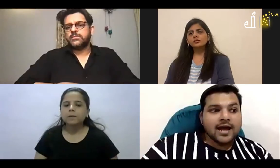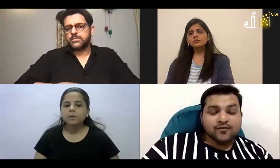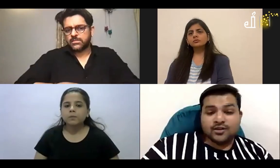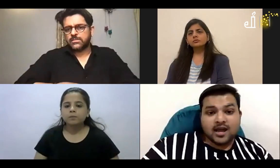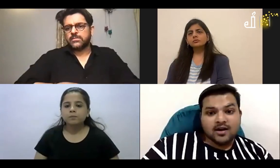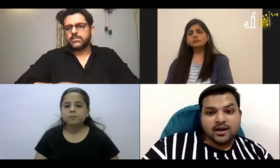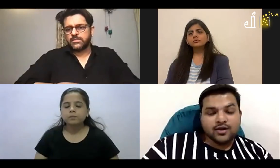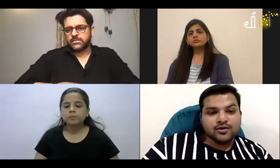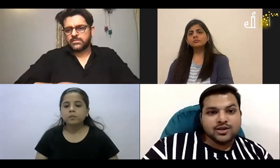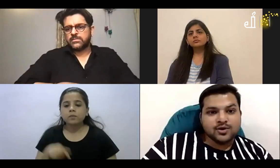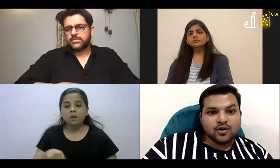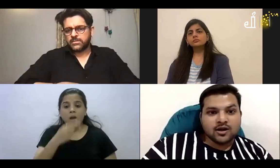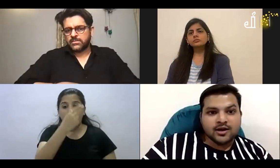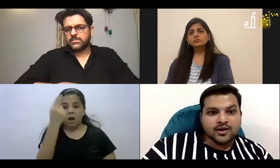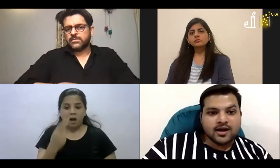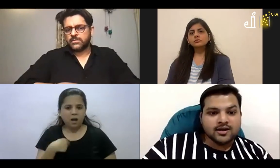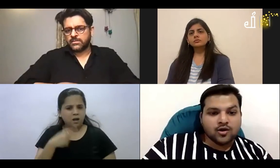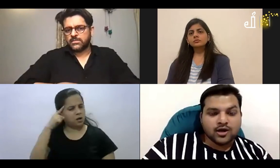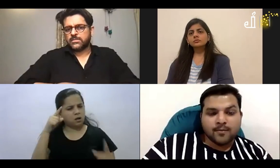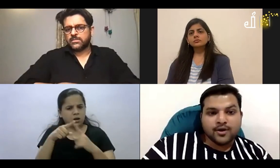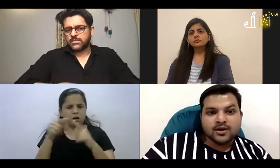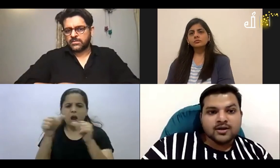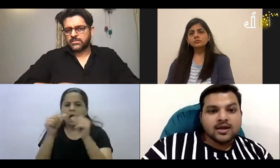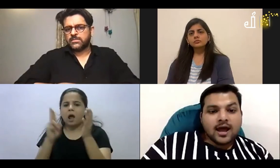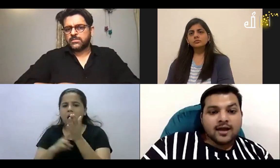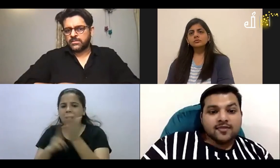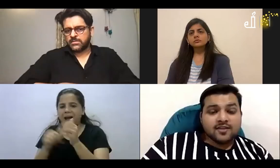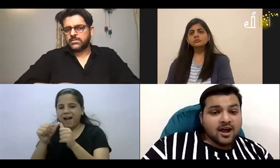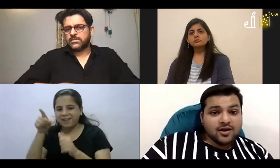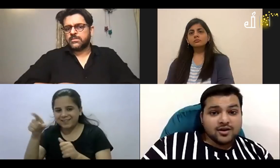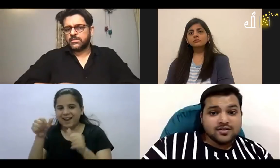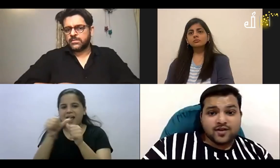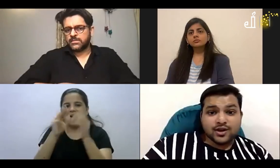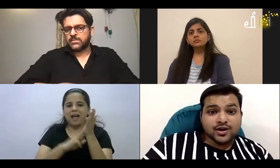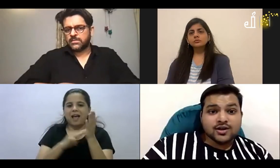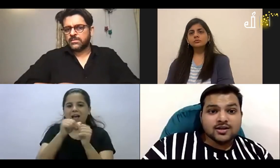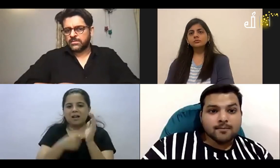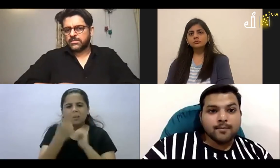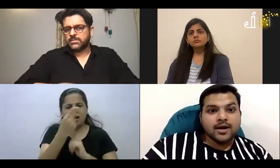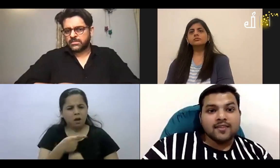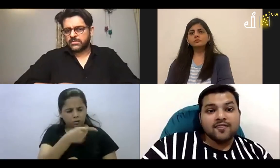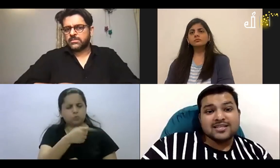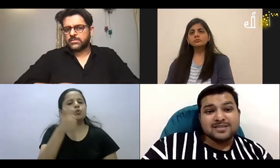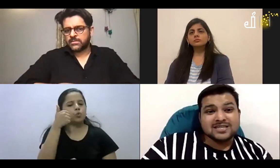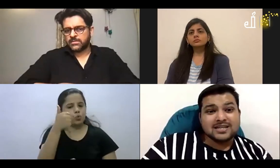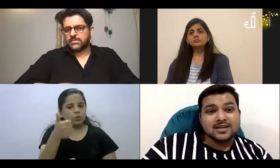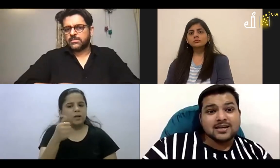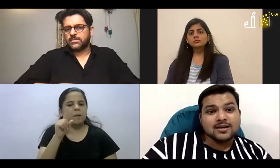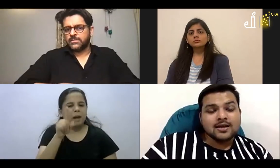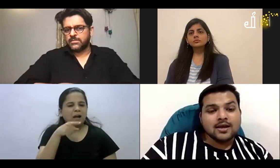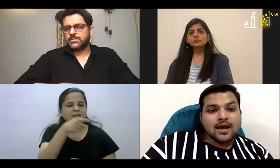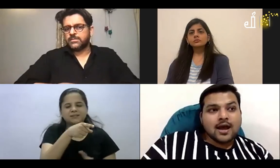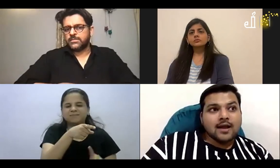And as for the art, I agree with Dr. Anna and Dr. Amar. I think the art is very good, but I think it's